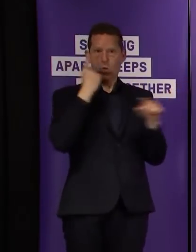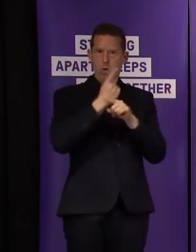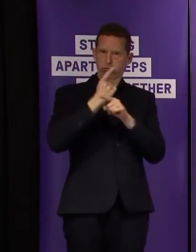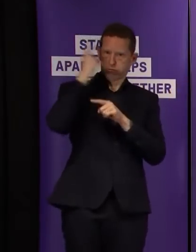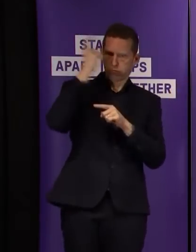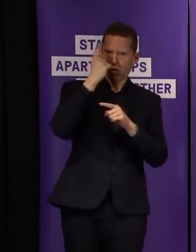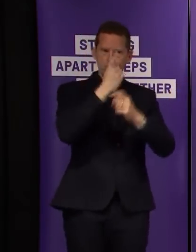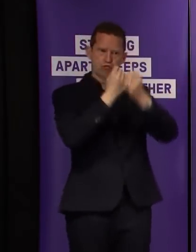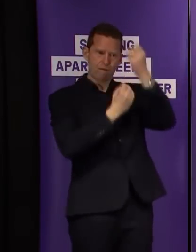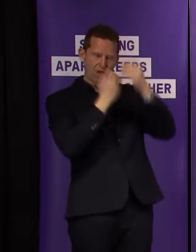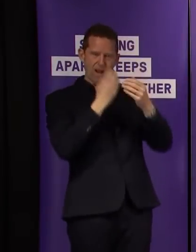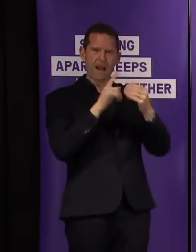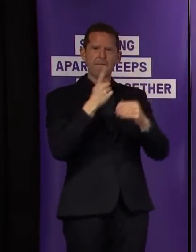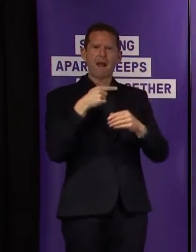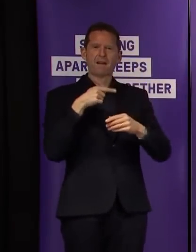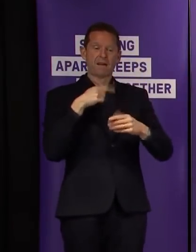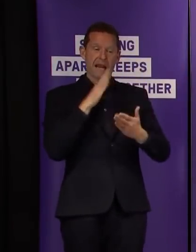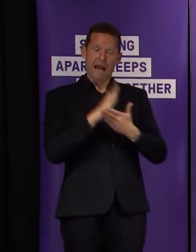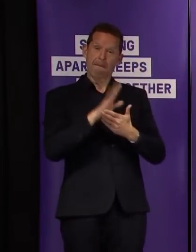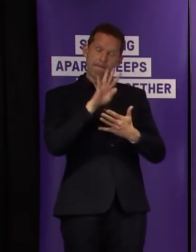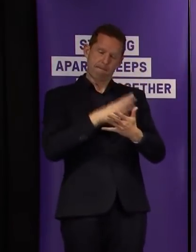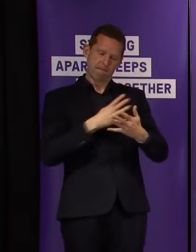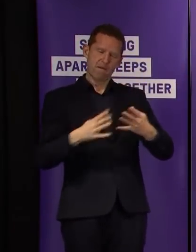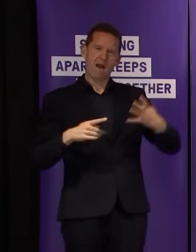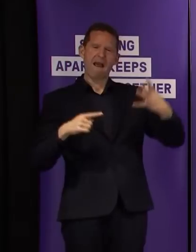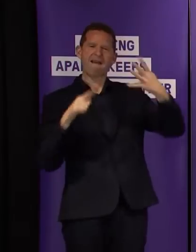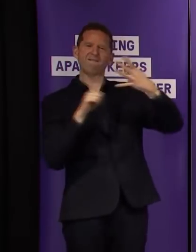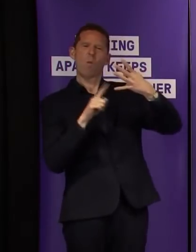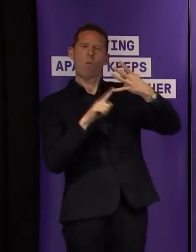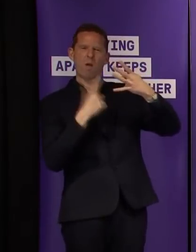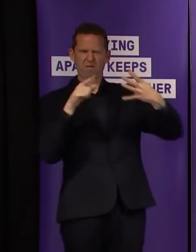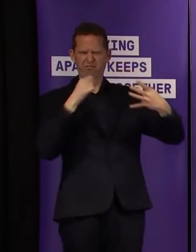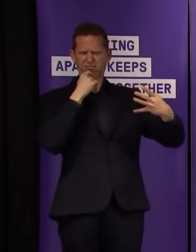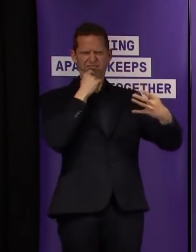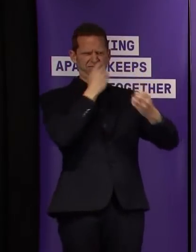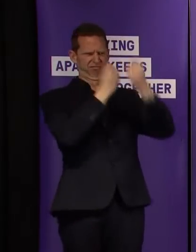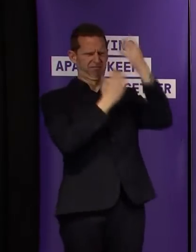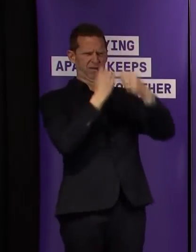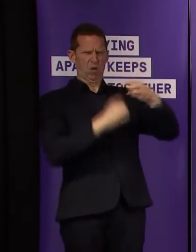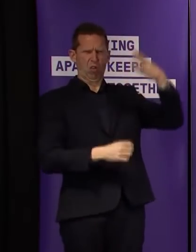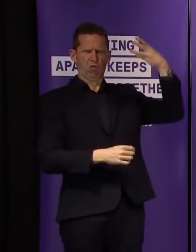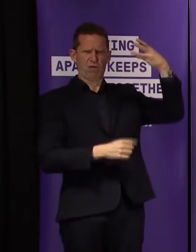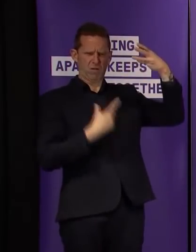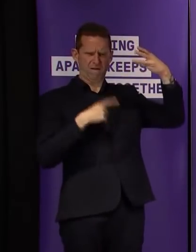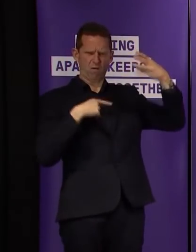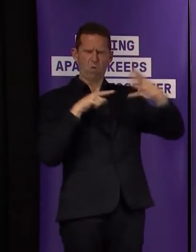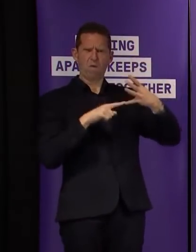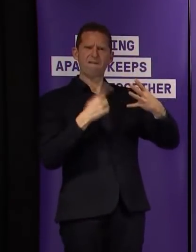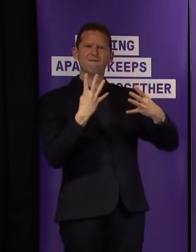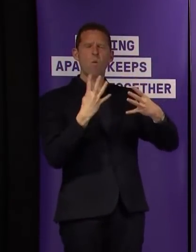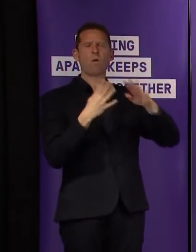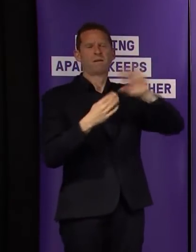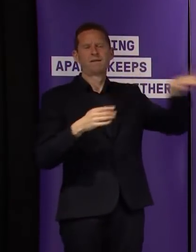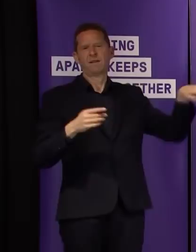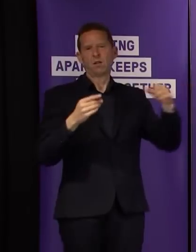about steps. Just to avoid the obvious point you'd make to me that a traffic light only has three